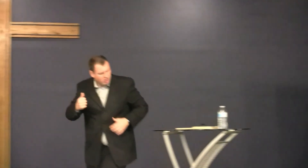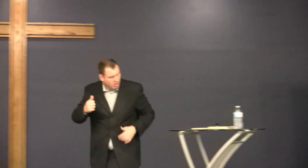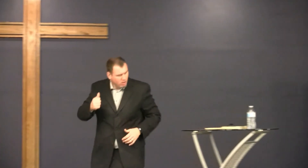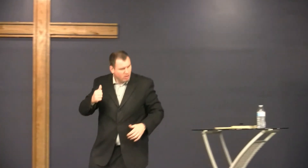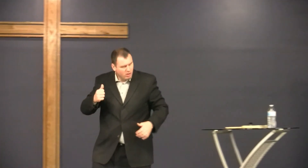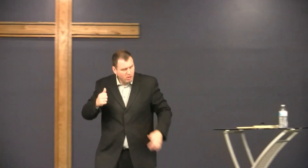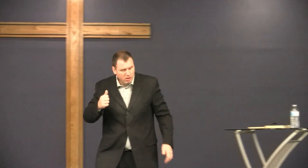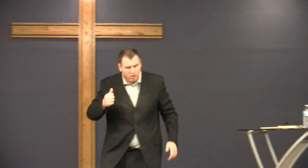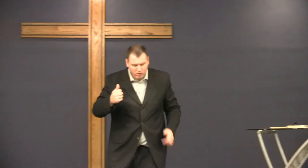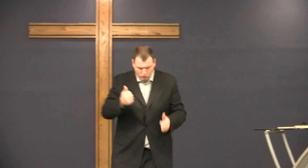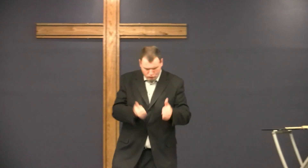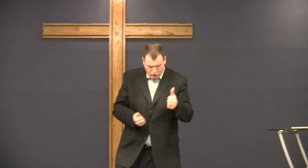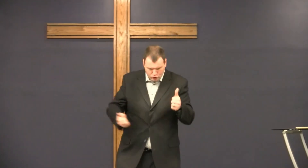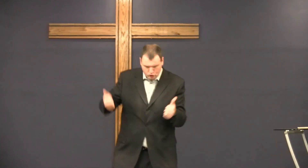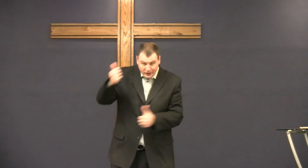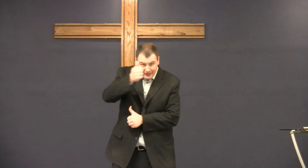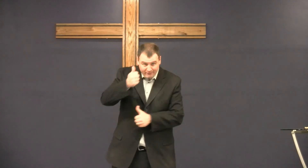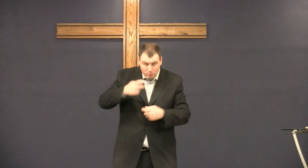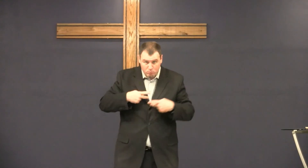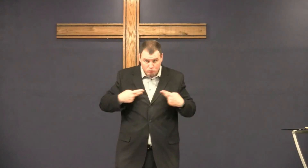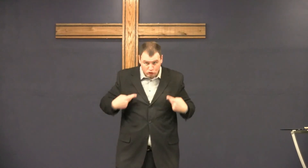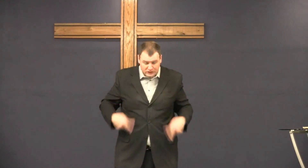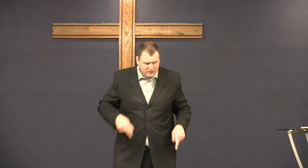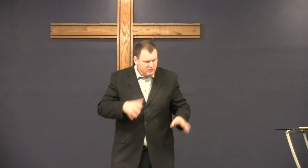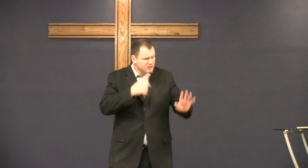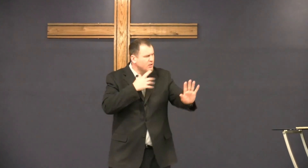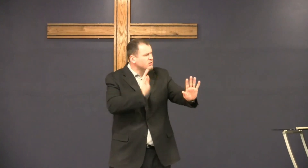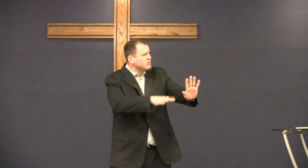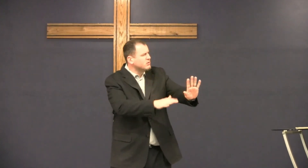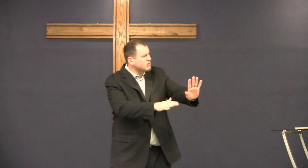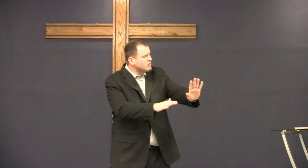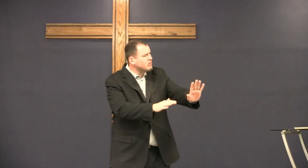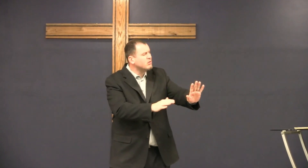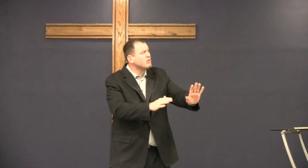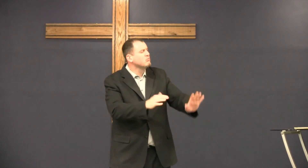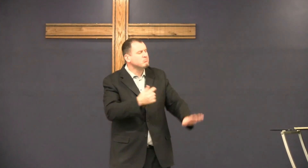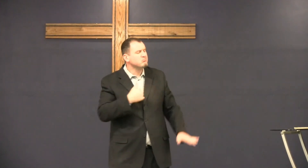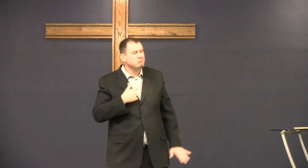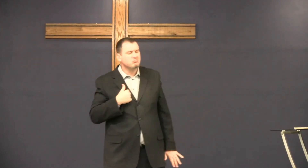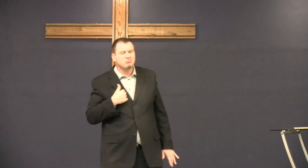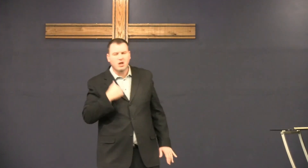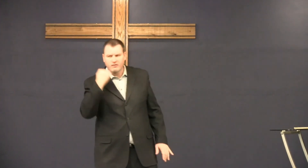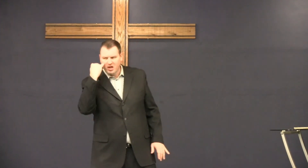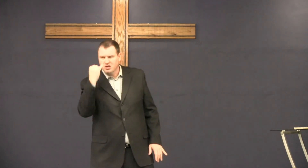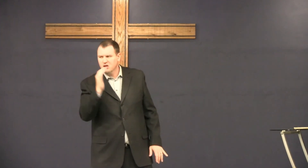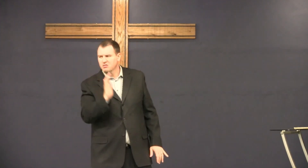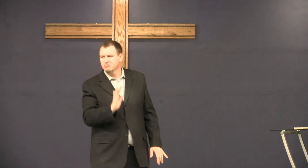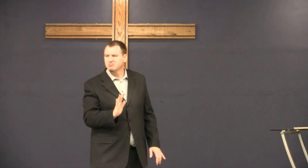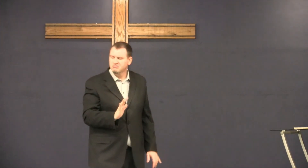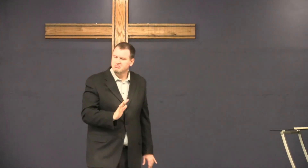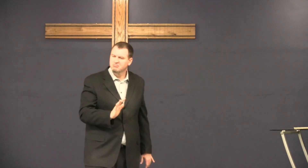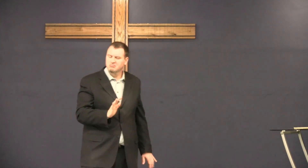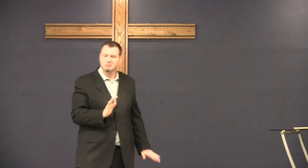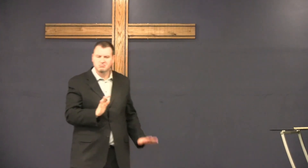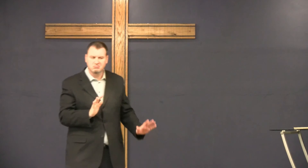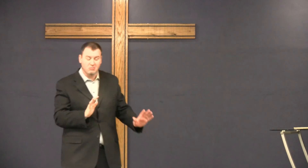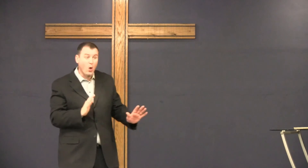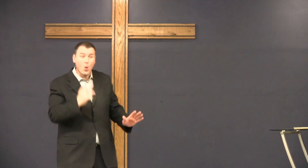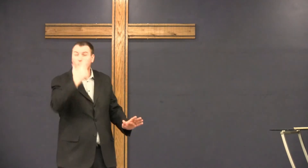perish. Wait a minute. The chief priest comes in and says, you know what,